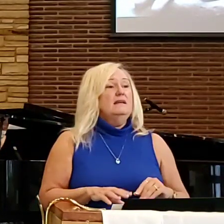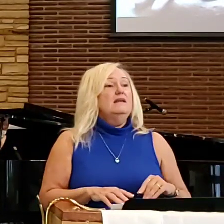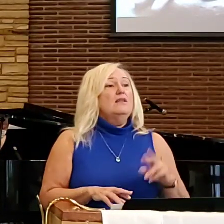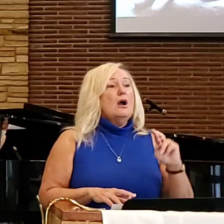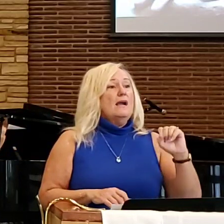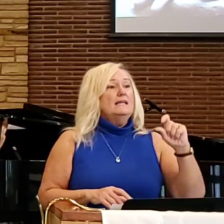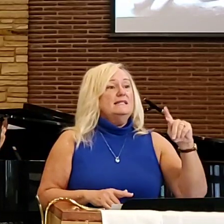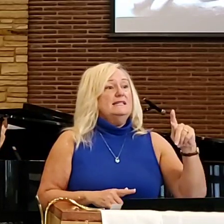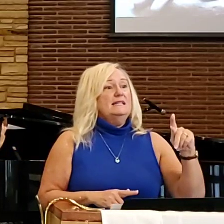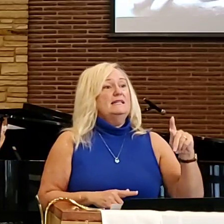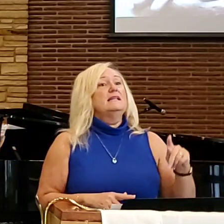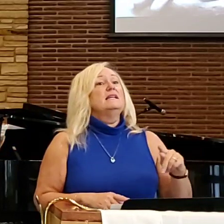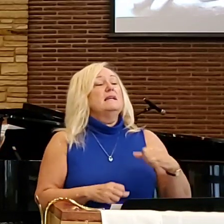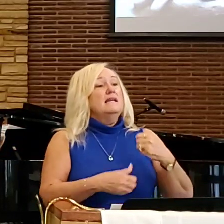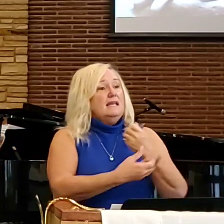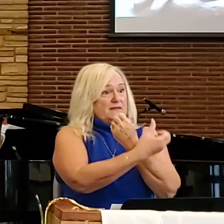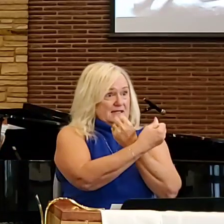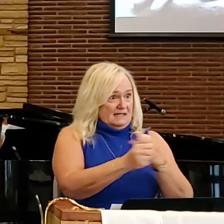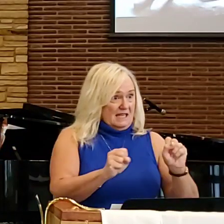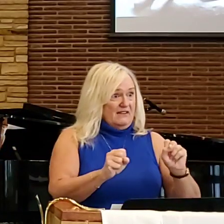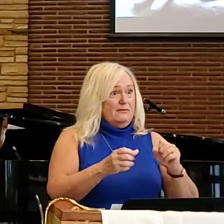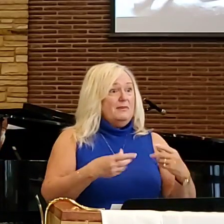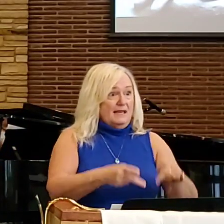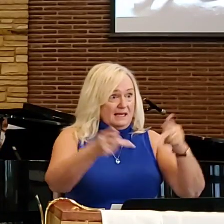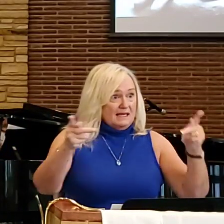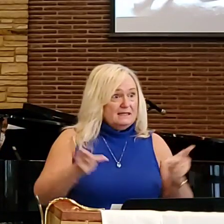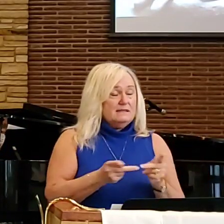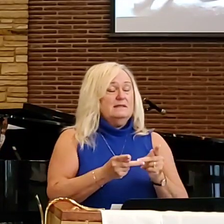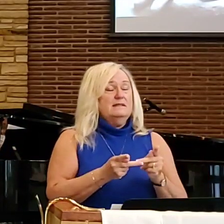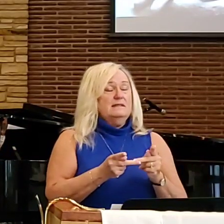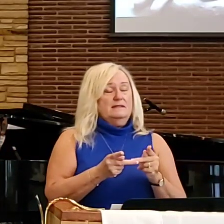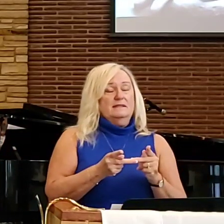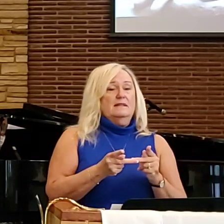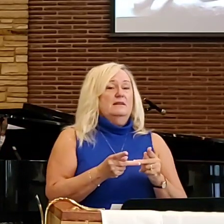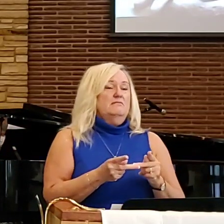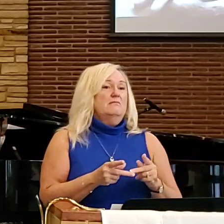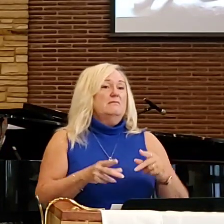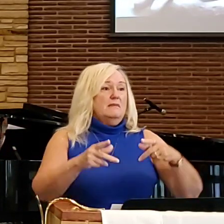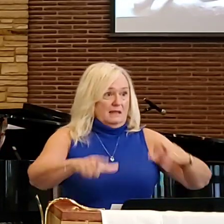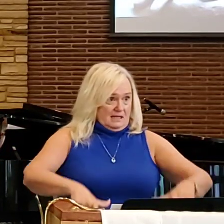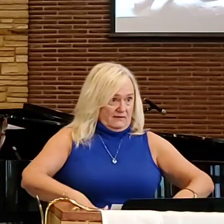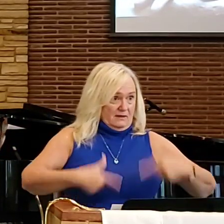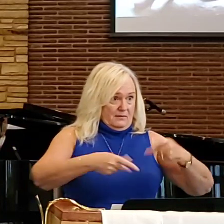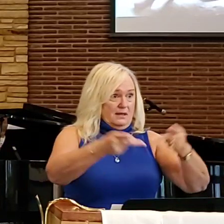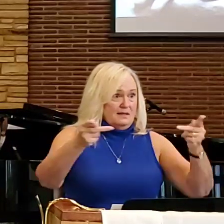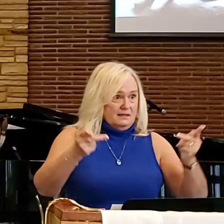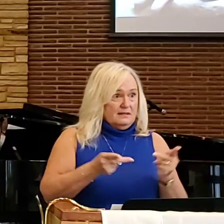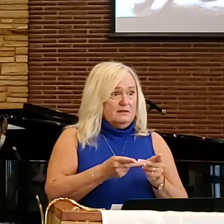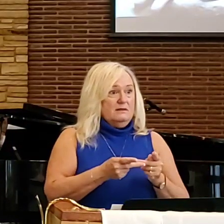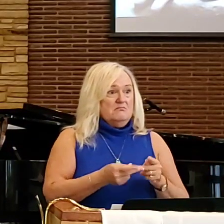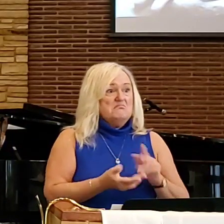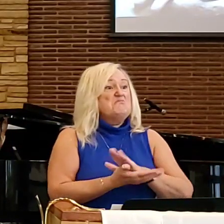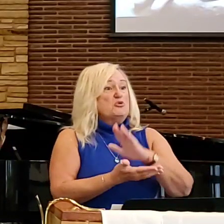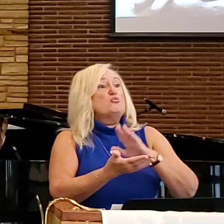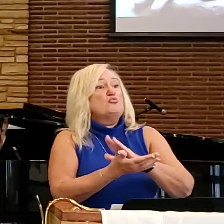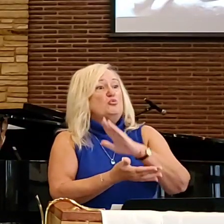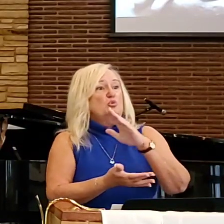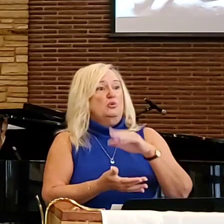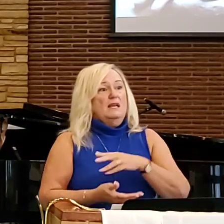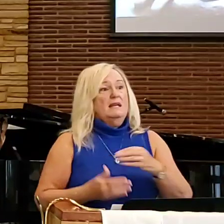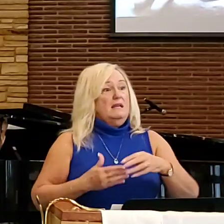It provides a safe harbor, a safe place, residential, schooling,